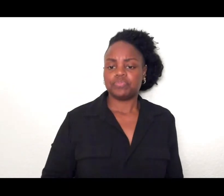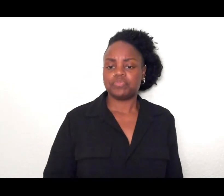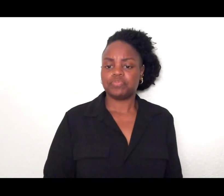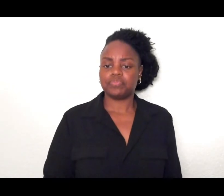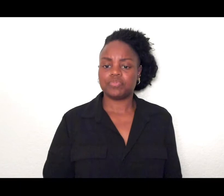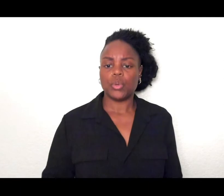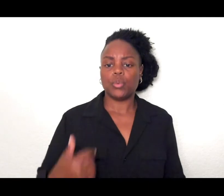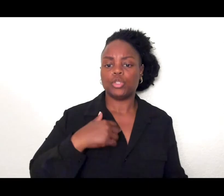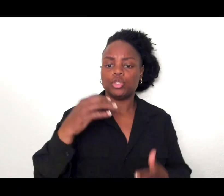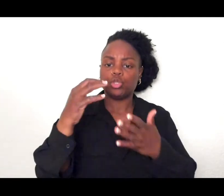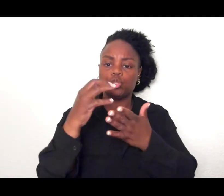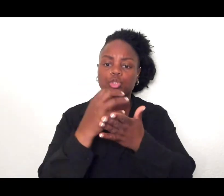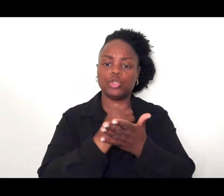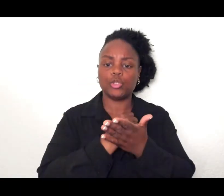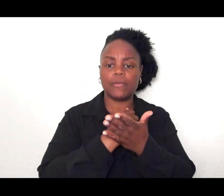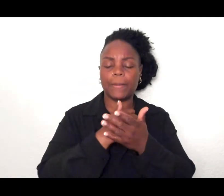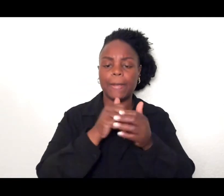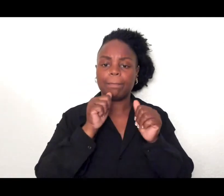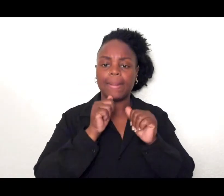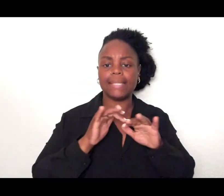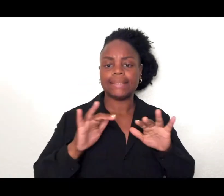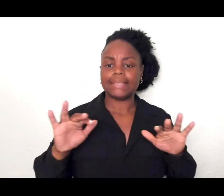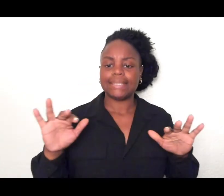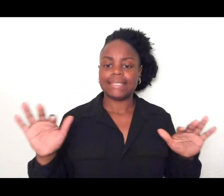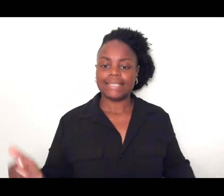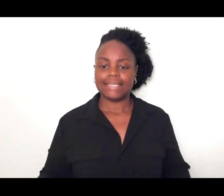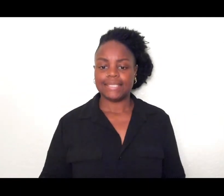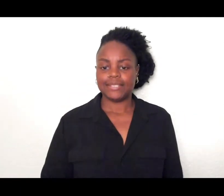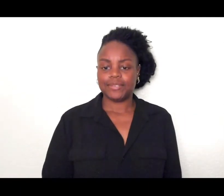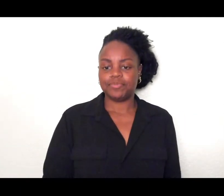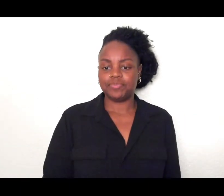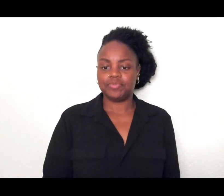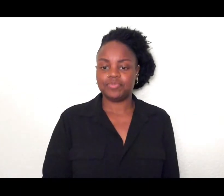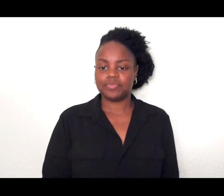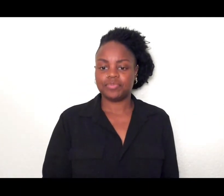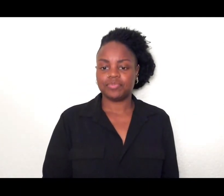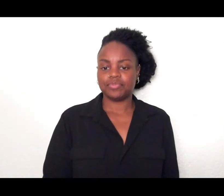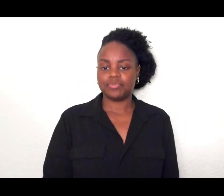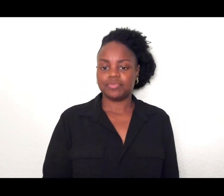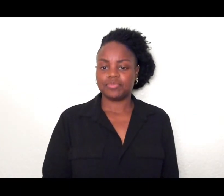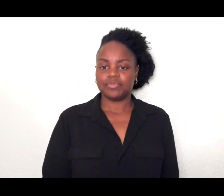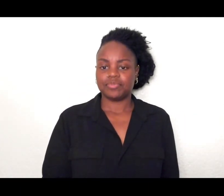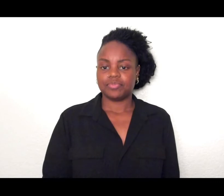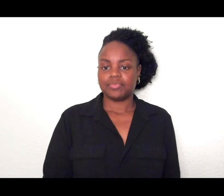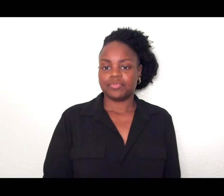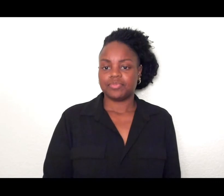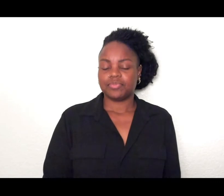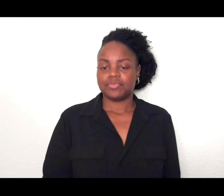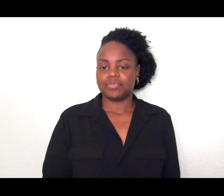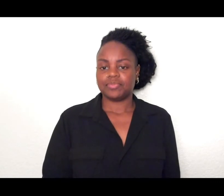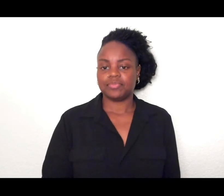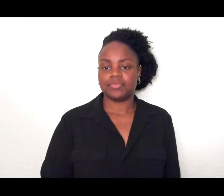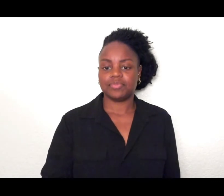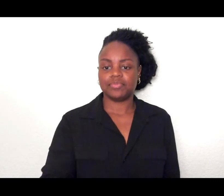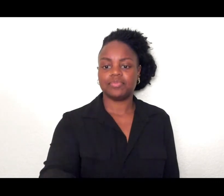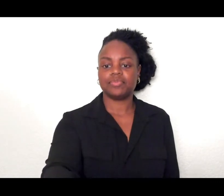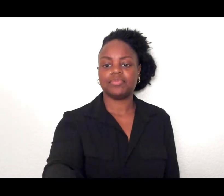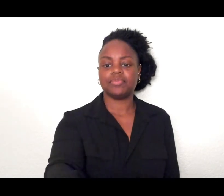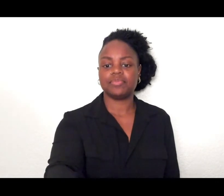in the pollen in a flower, that is very inspiring to me. Like, that feels like a really good